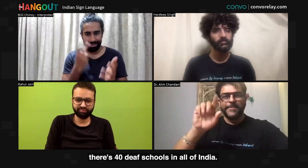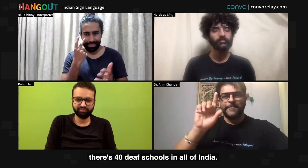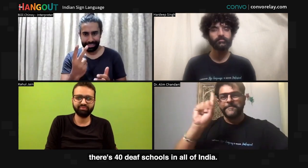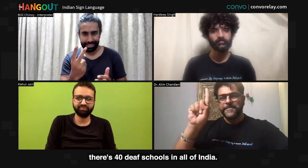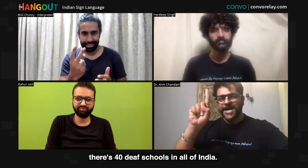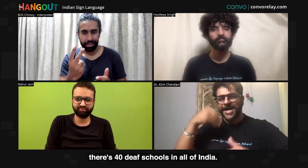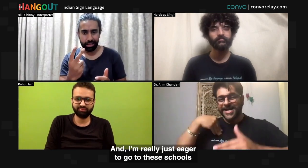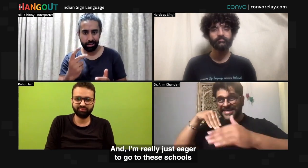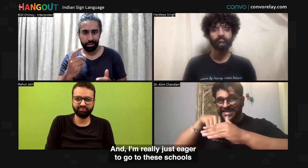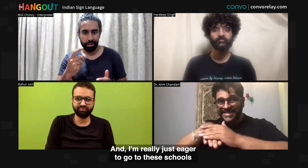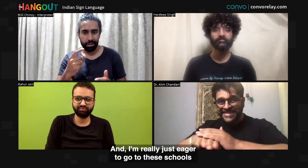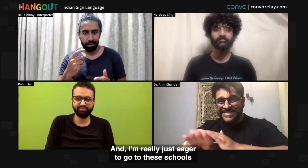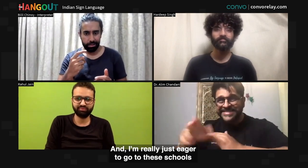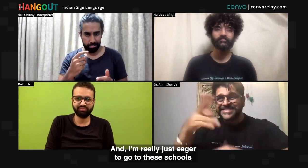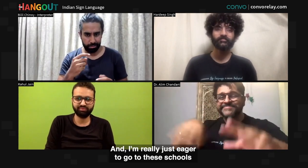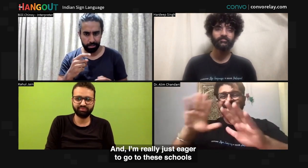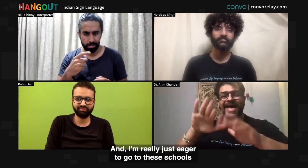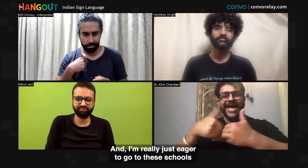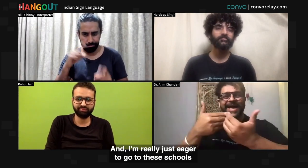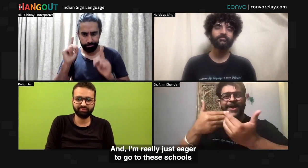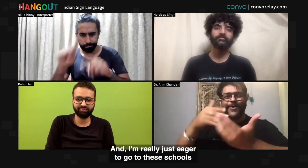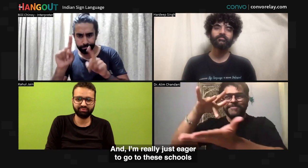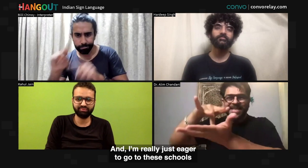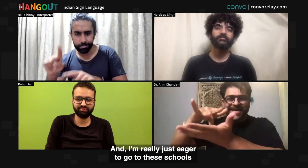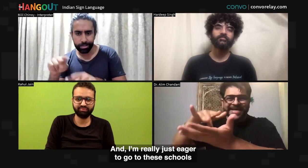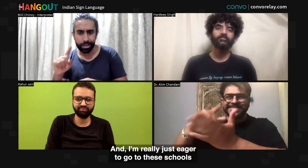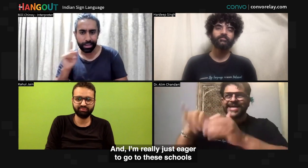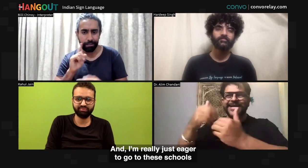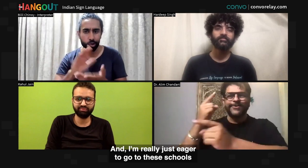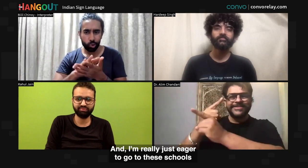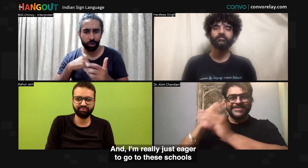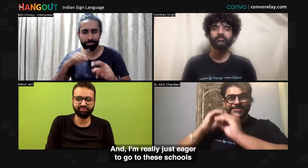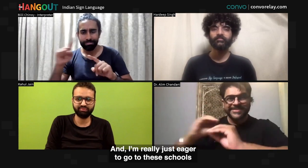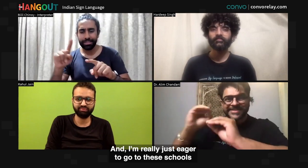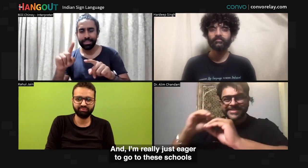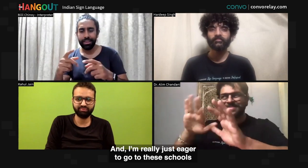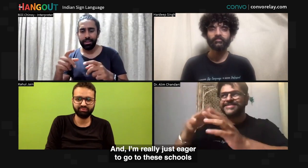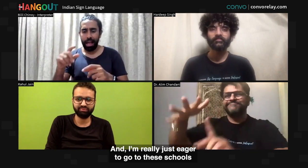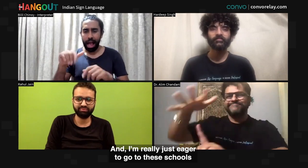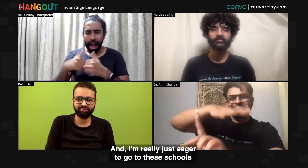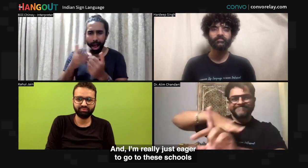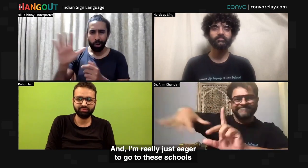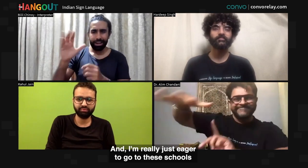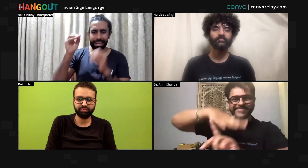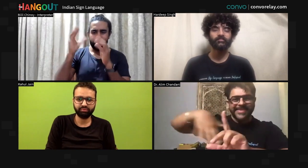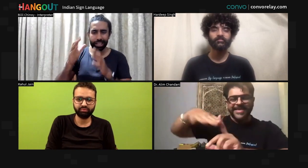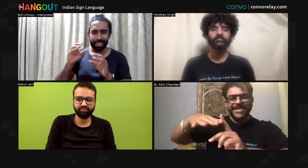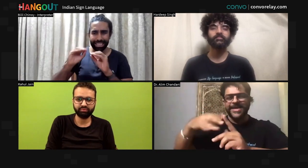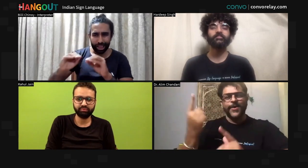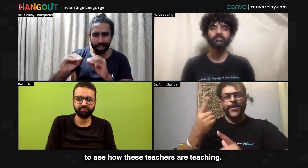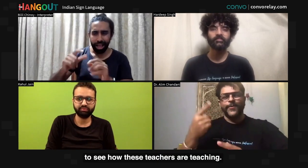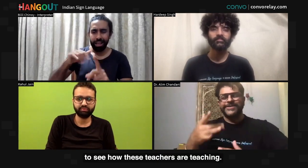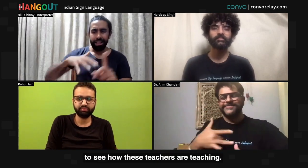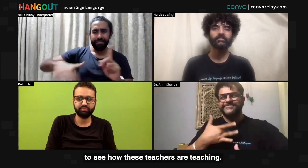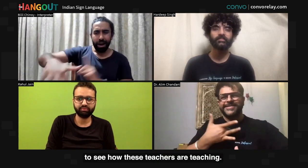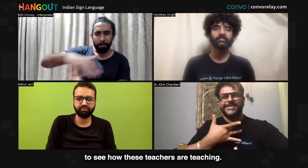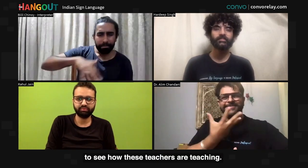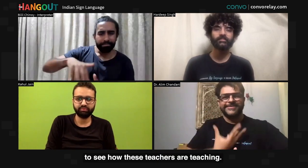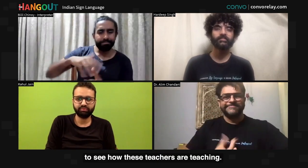India. And I'm really just, um, eager to go to these schools to see how these teachers are